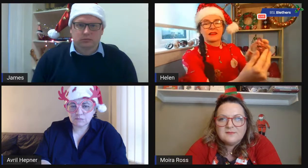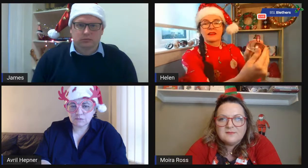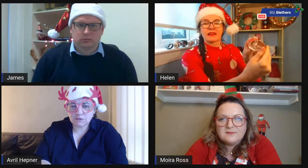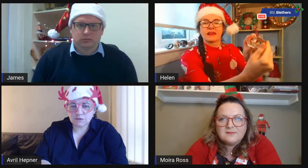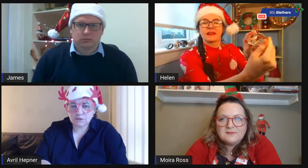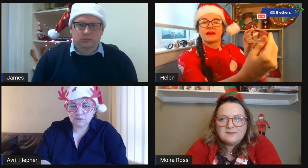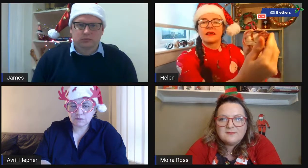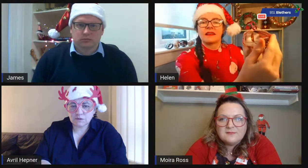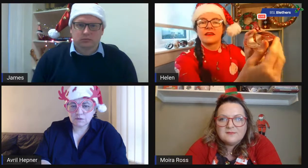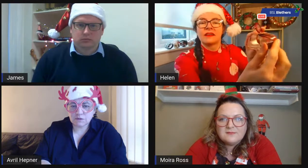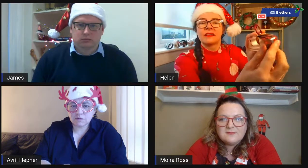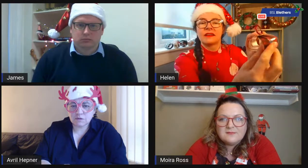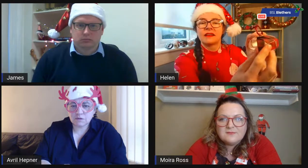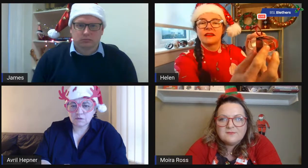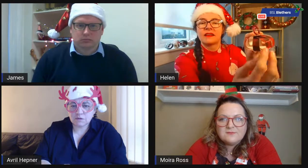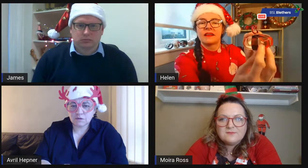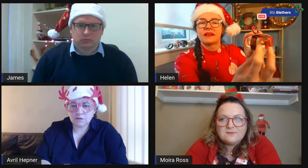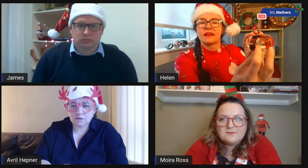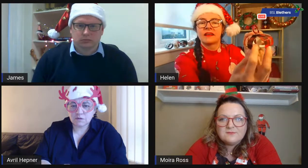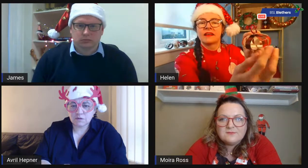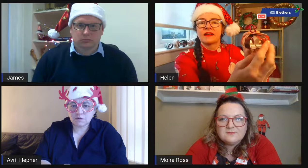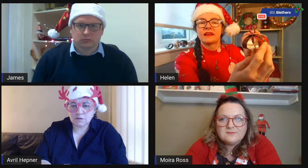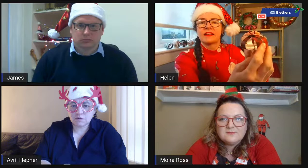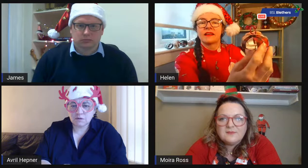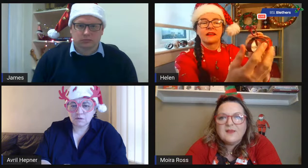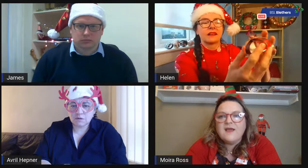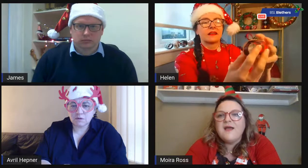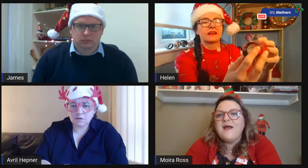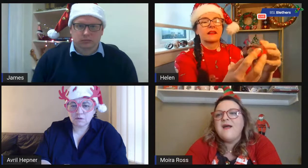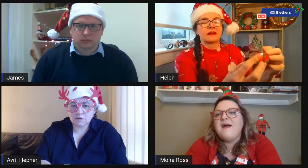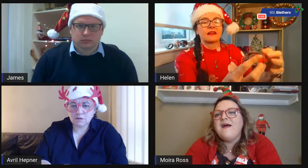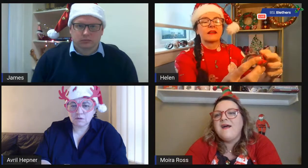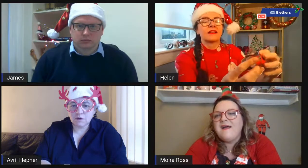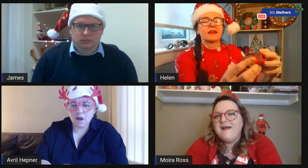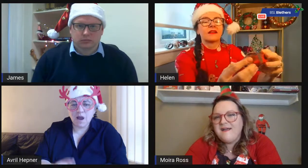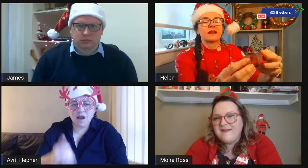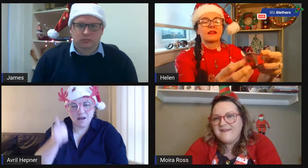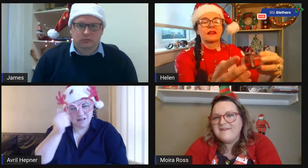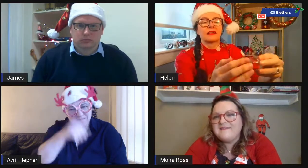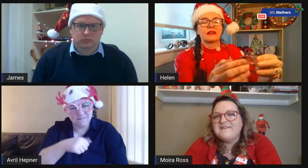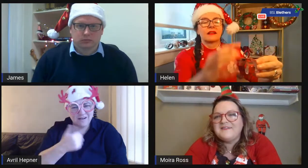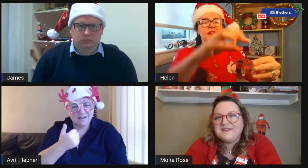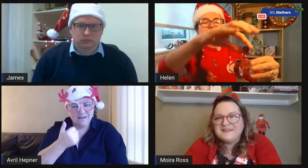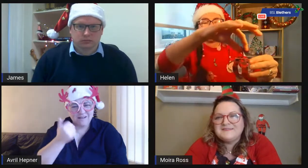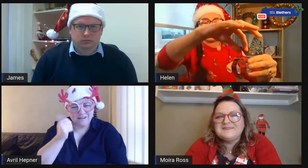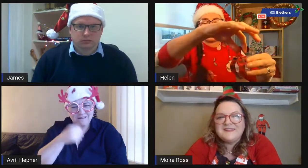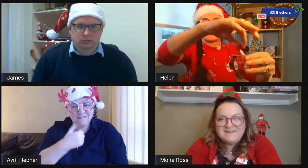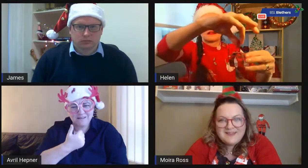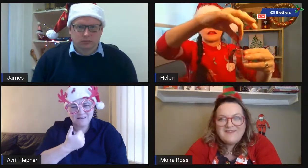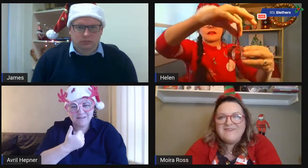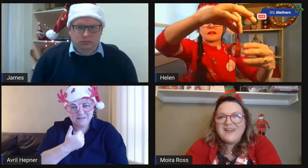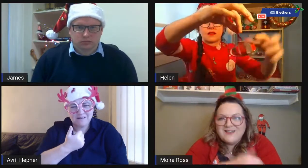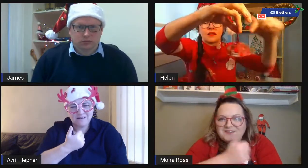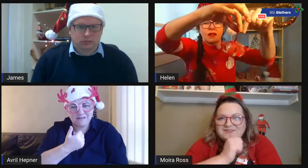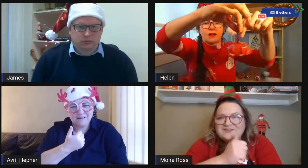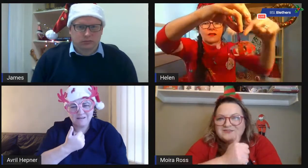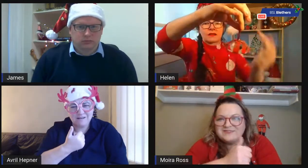before. So what happens when you put the split ring in, you then move the card around Oh, and it that's bends.